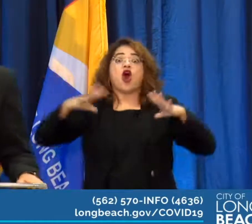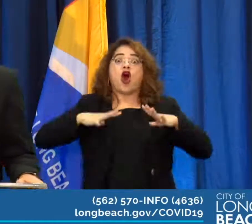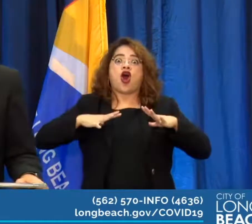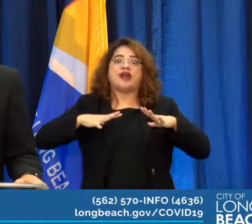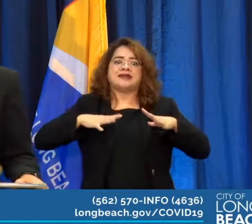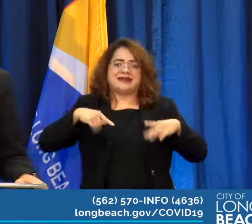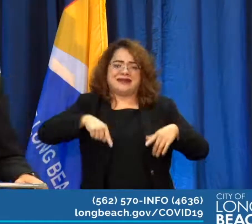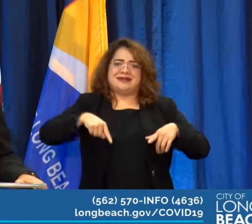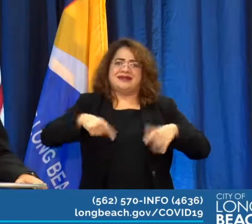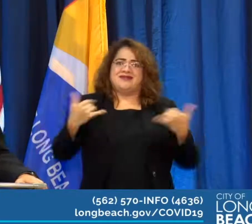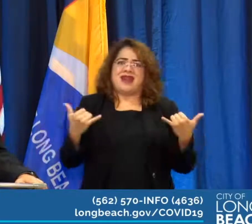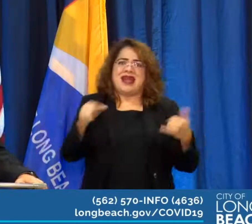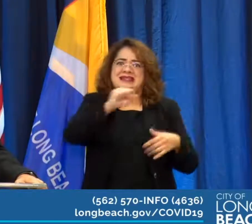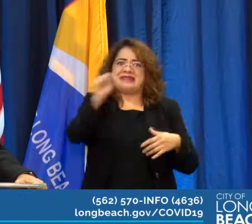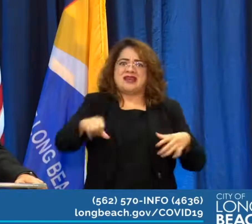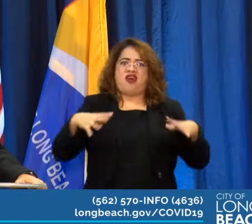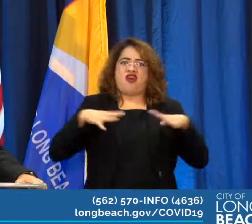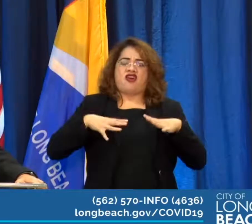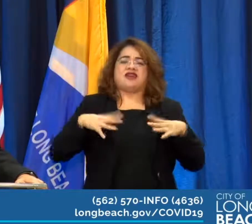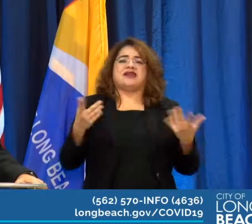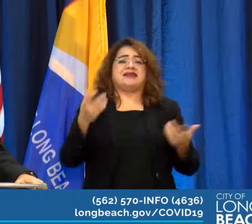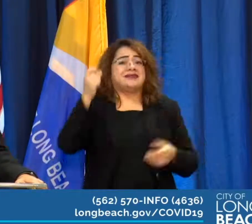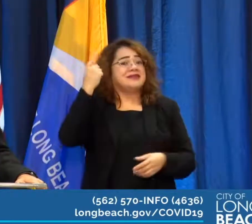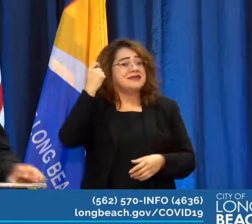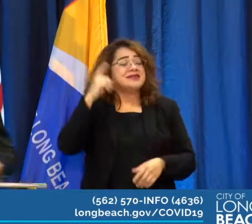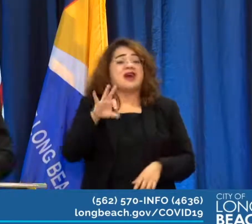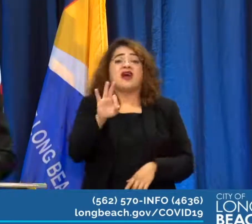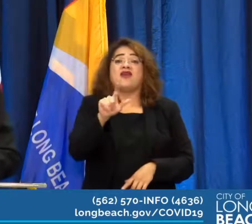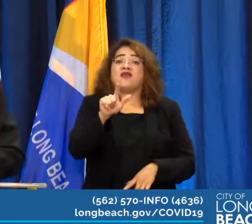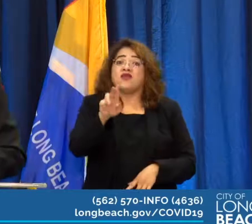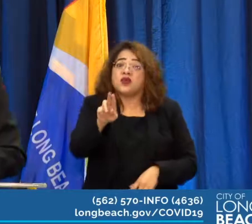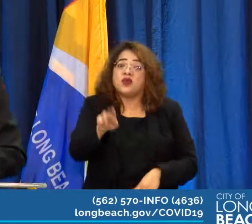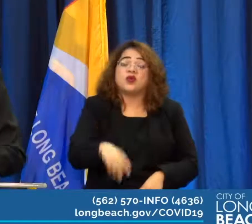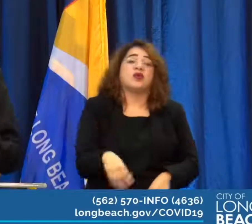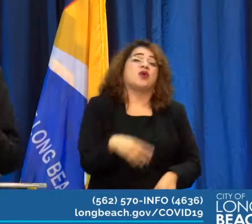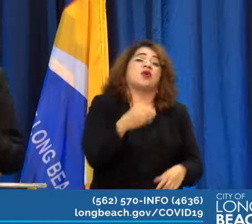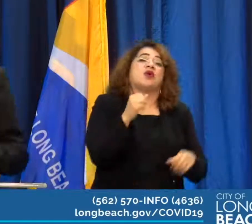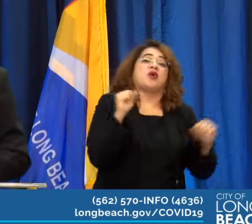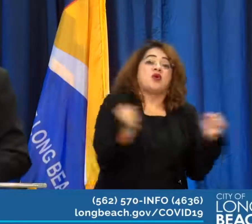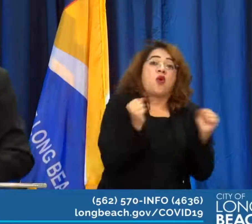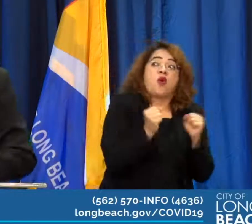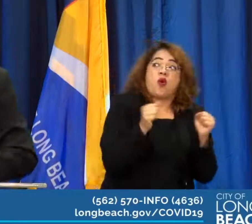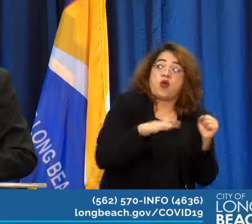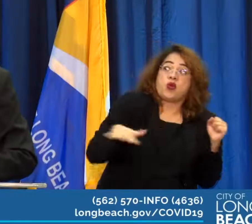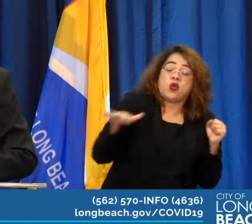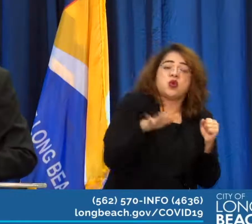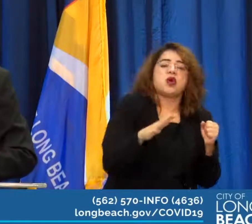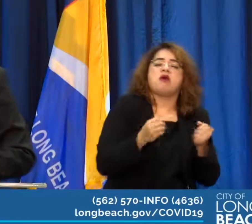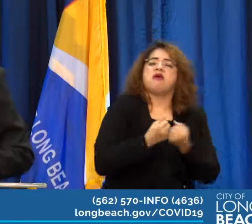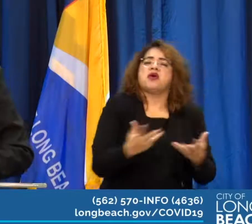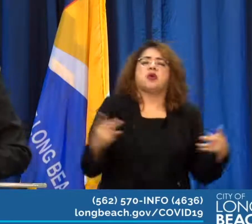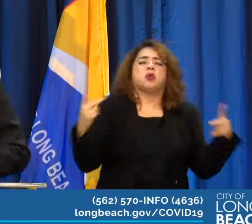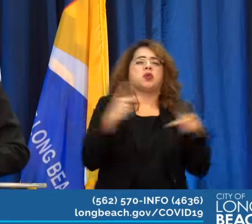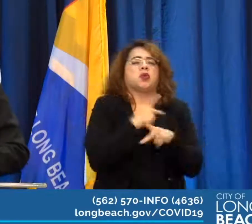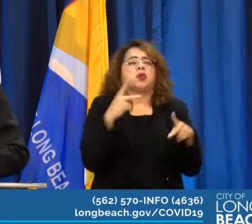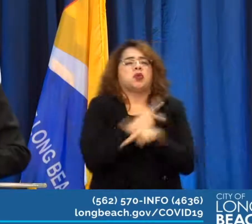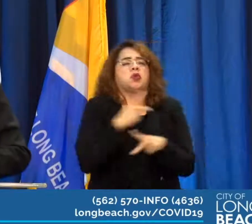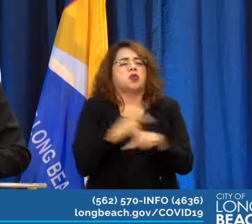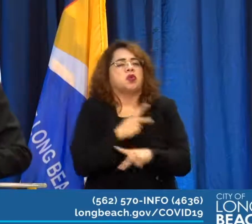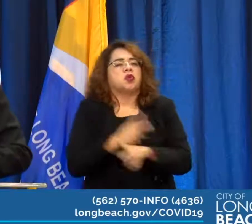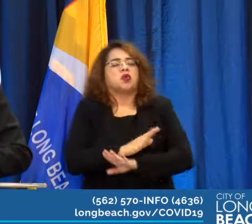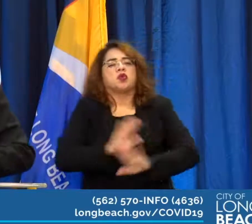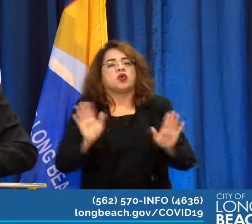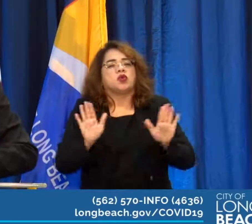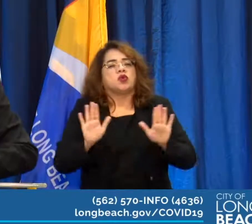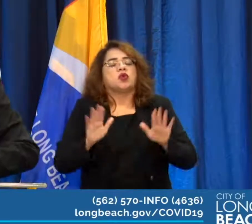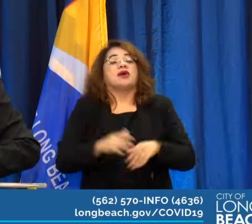because we know that the flu and the cold weather are going to make things worse. Let me, before I turn this over to Kelly, also say one